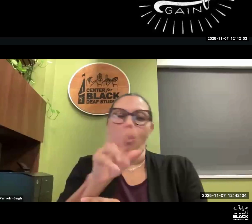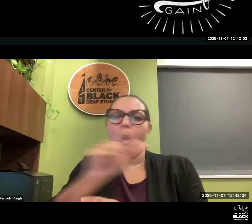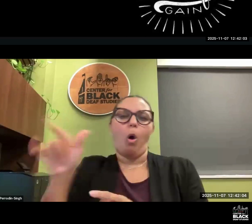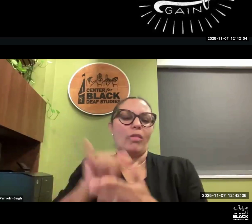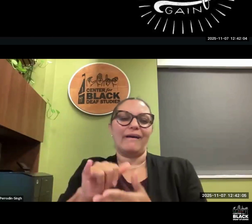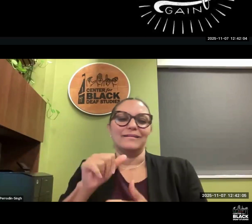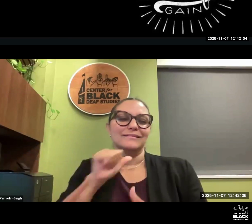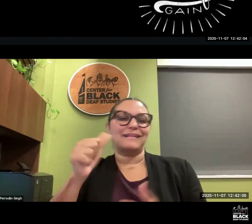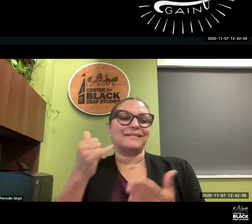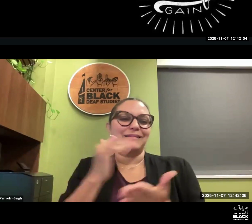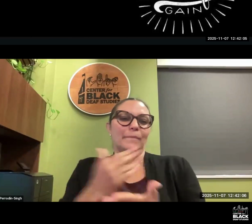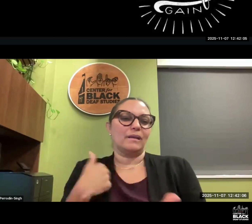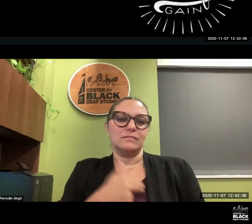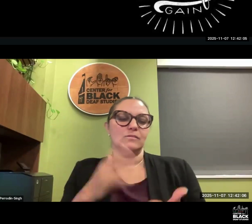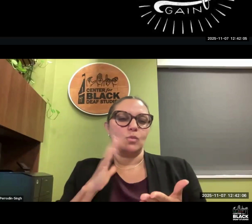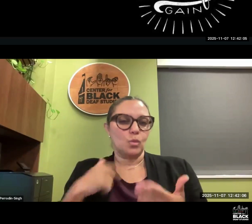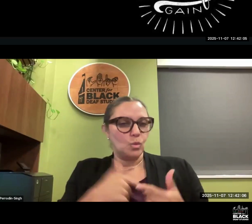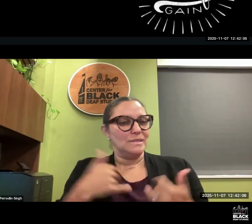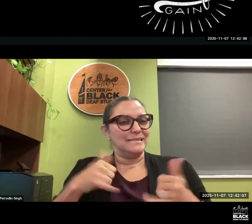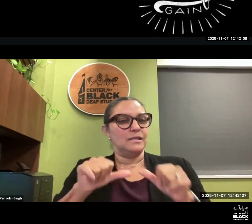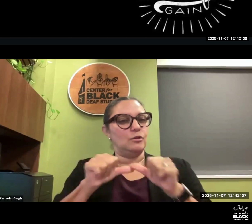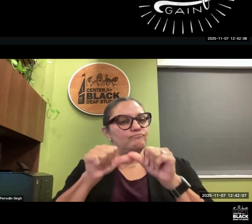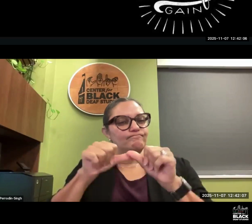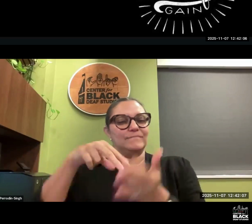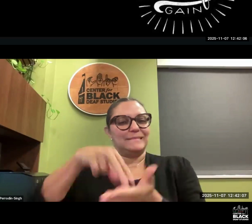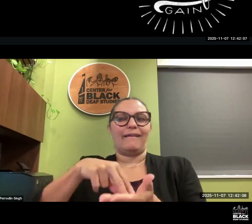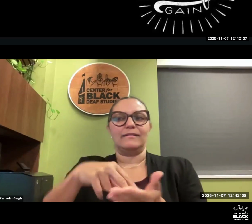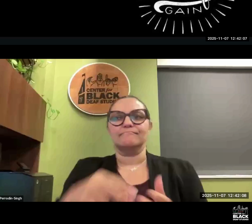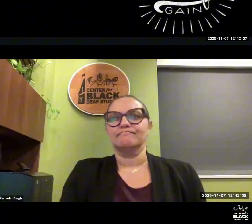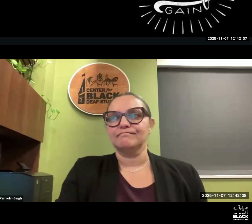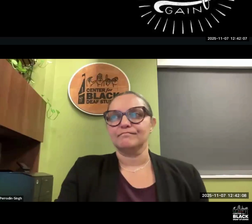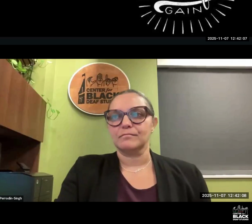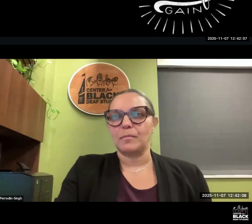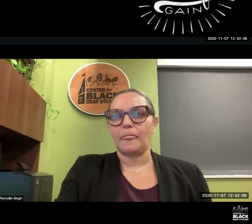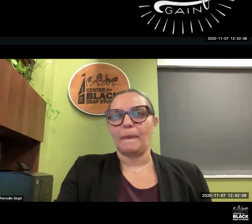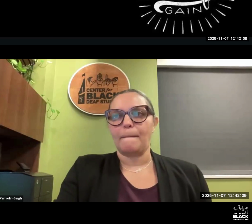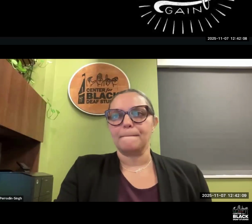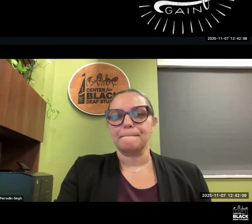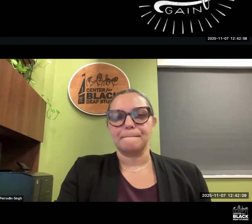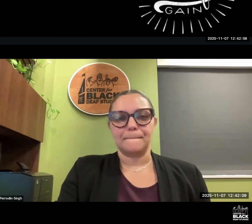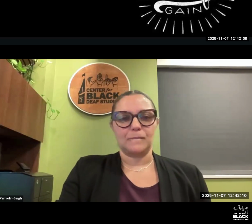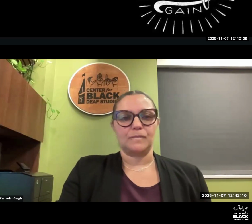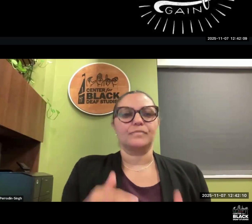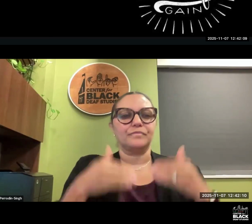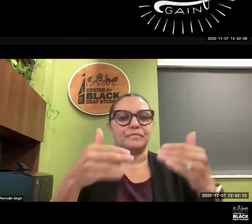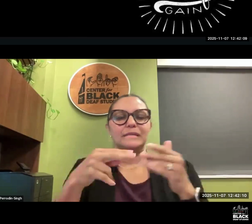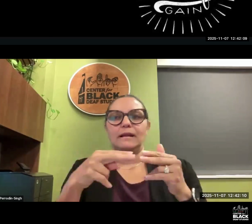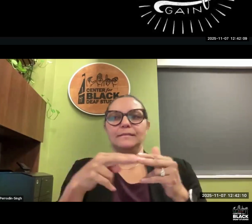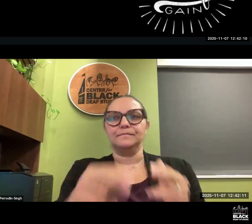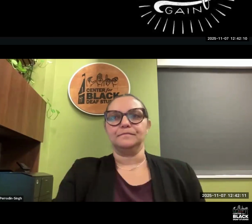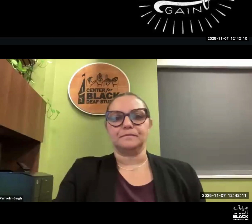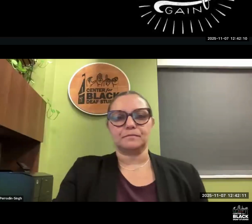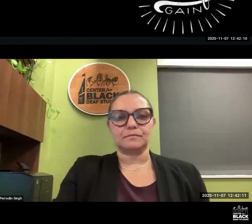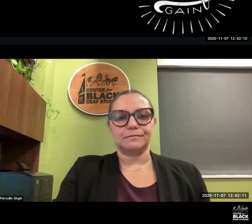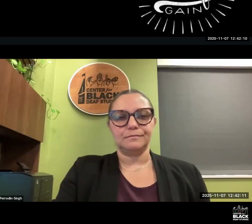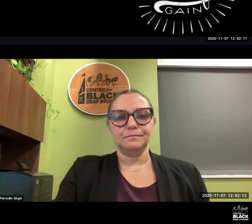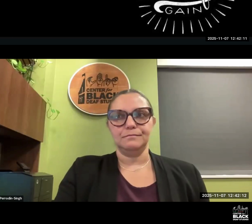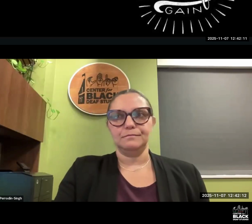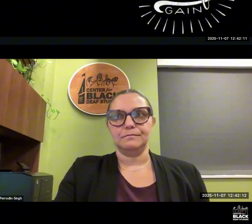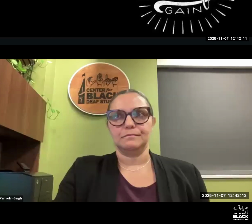of slavery, Jim Crow, oppression, and our ancestors have experienced that has not stopped us,